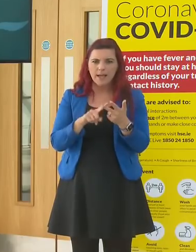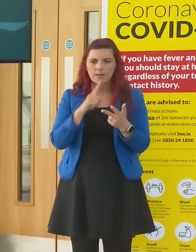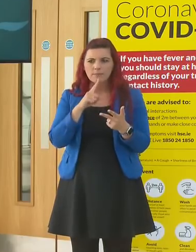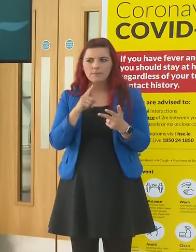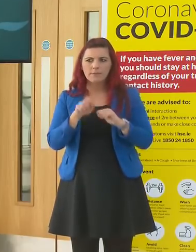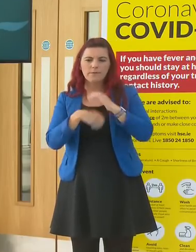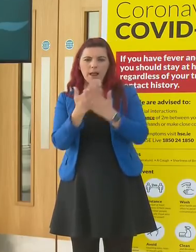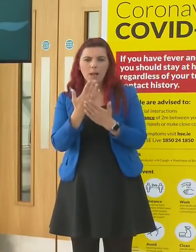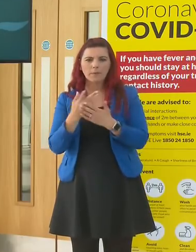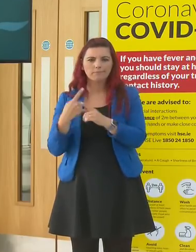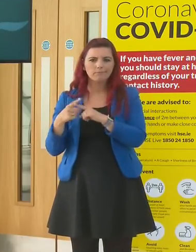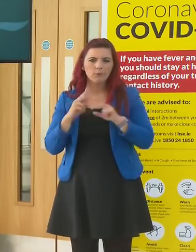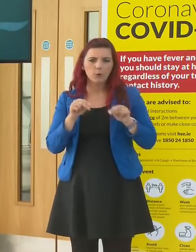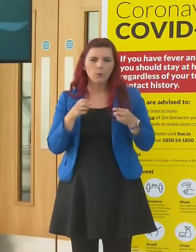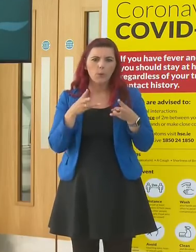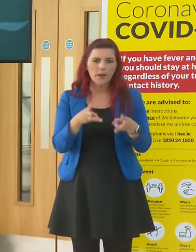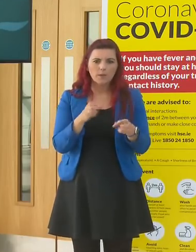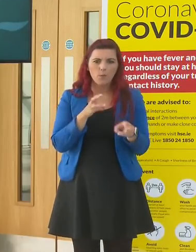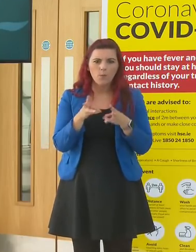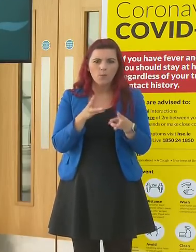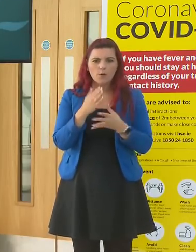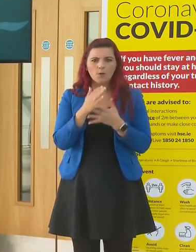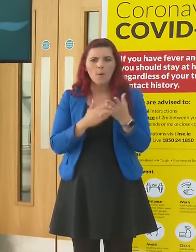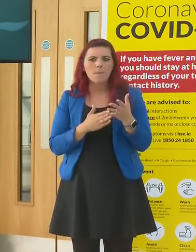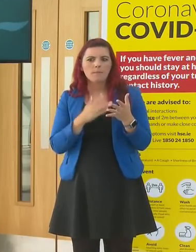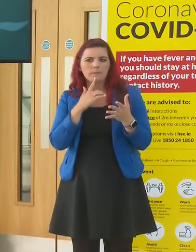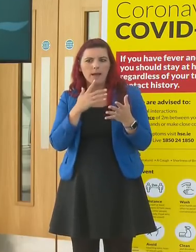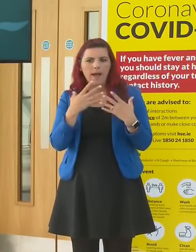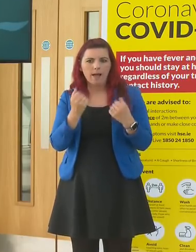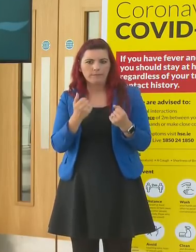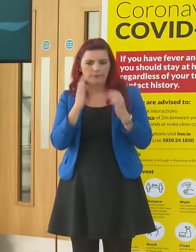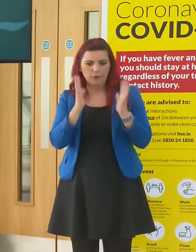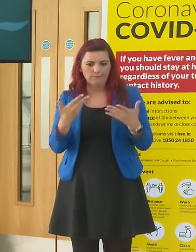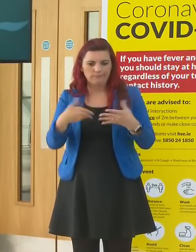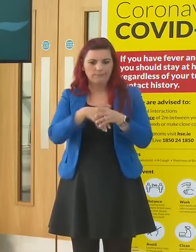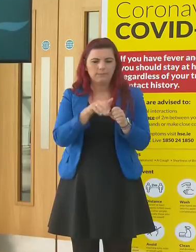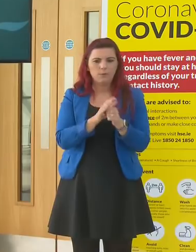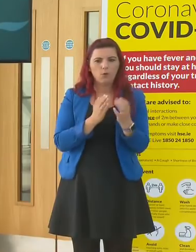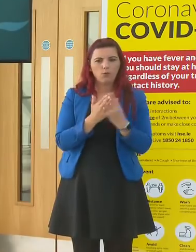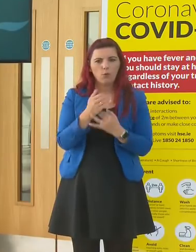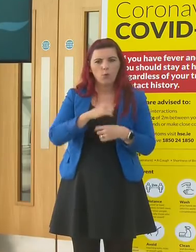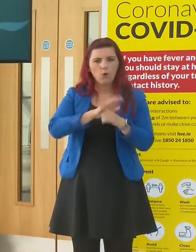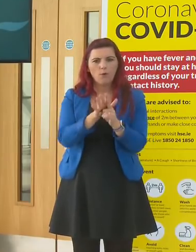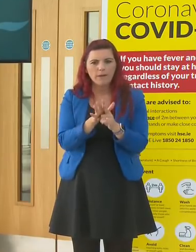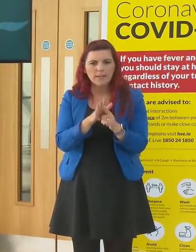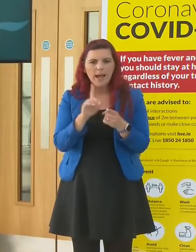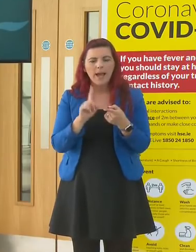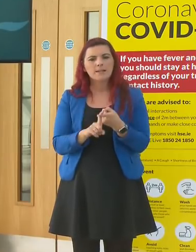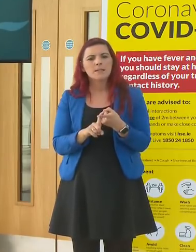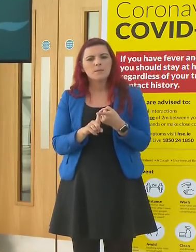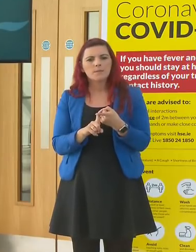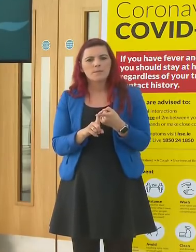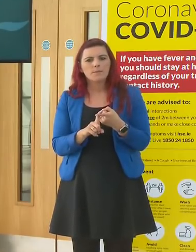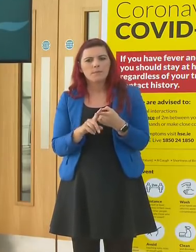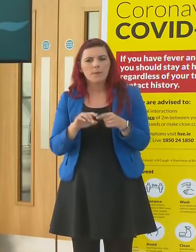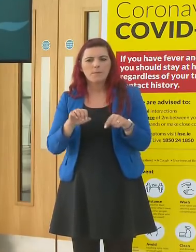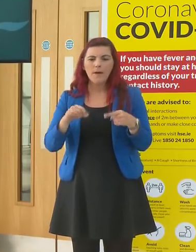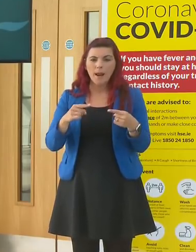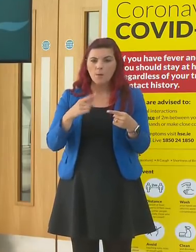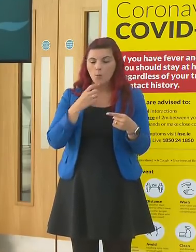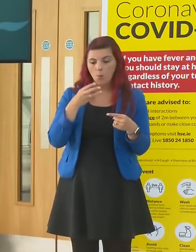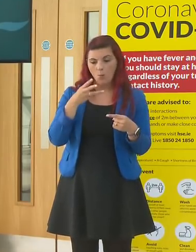developing new ways of working, some of which we have put in place during COVID. And finally, we will restore